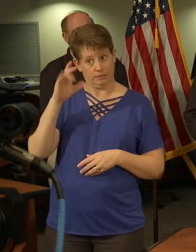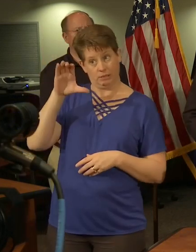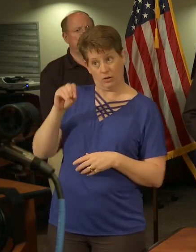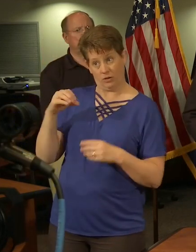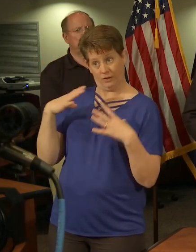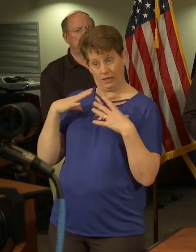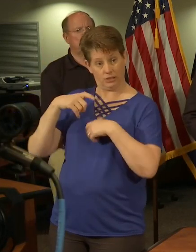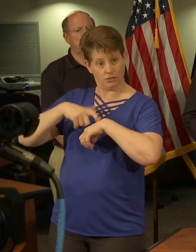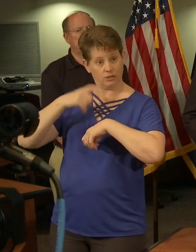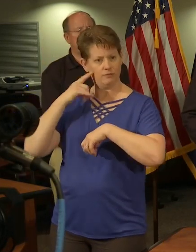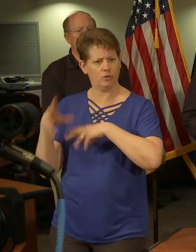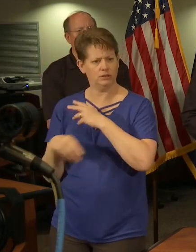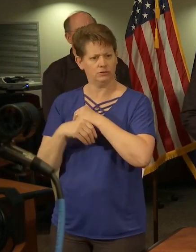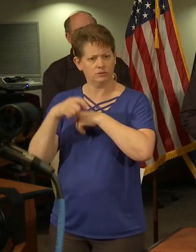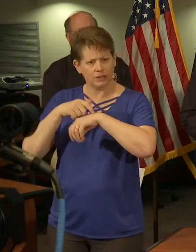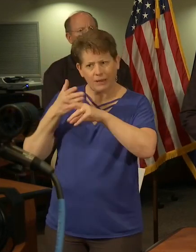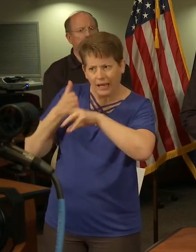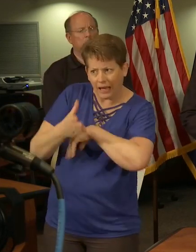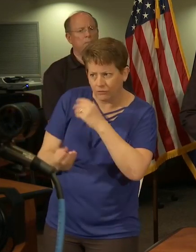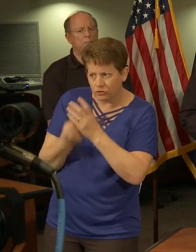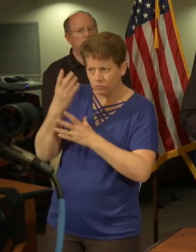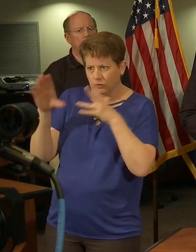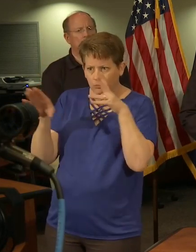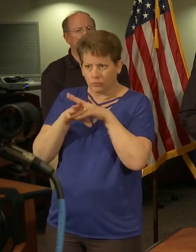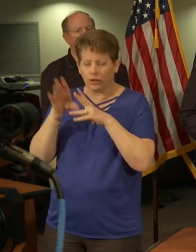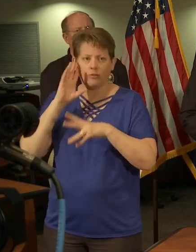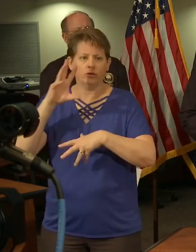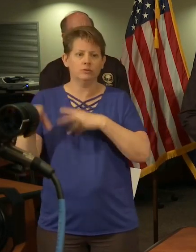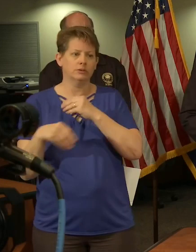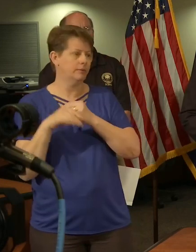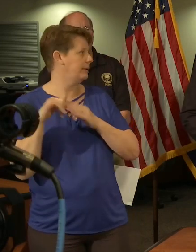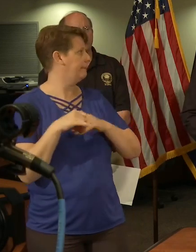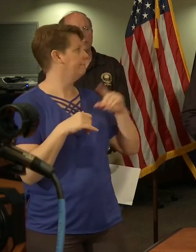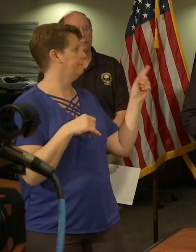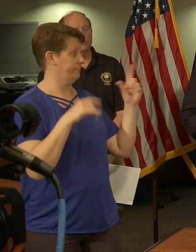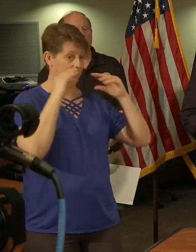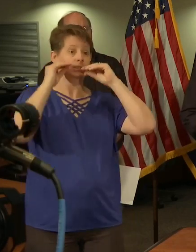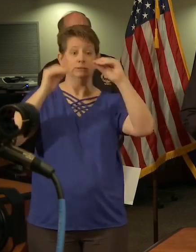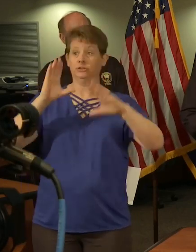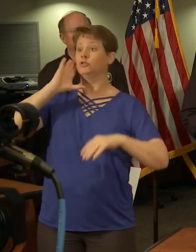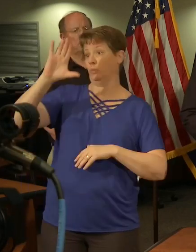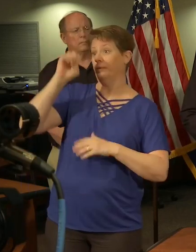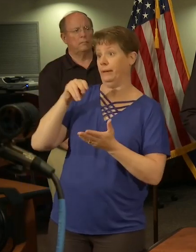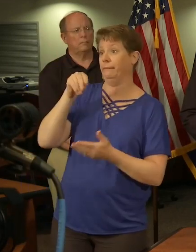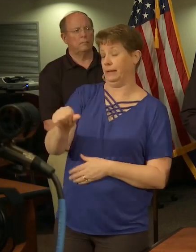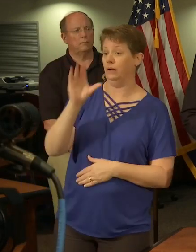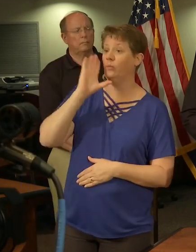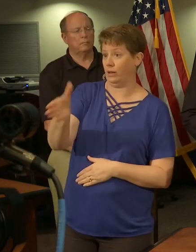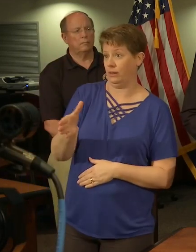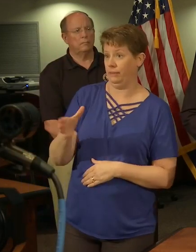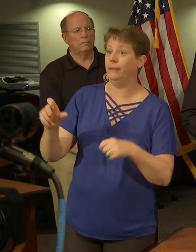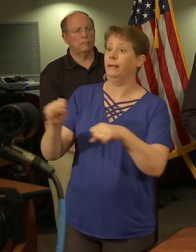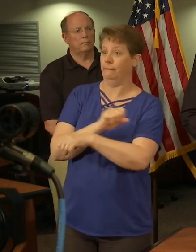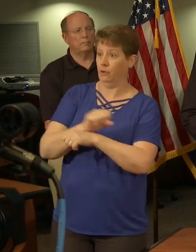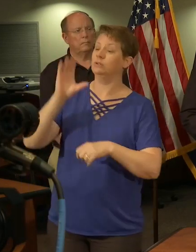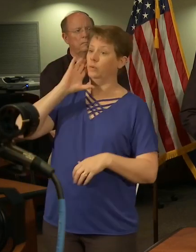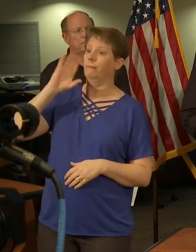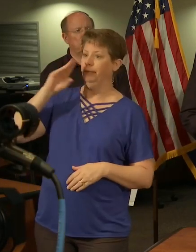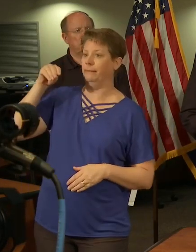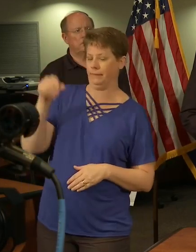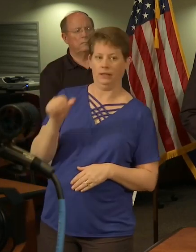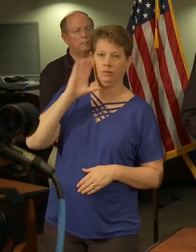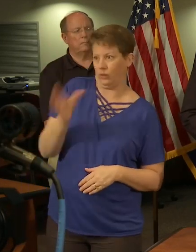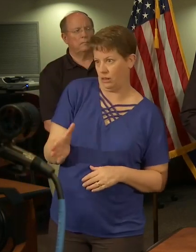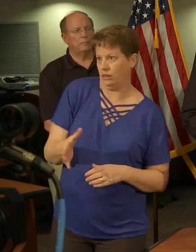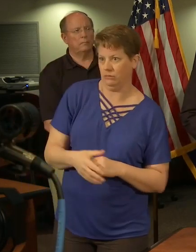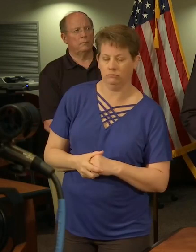vacation time for that additional time after spring break, or will you guys supplement? Teachers are going to be paid. Employees are going to be